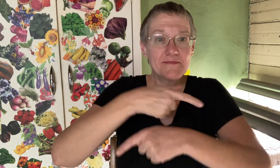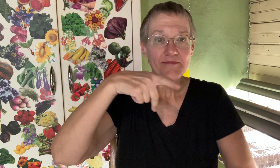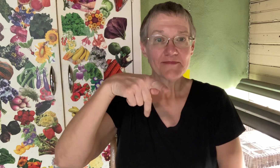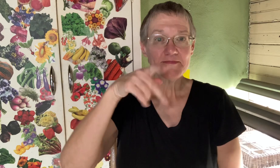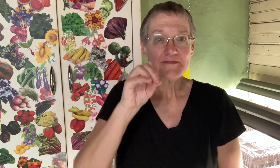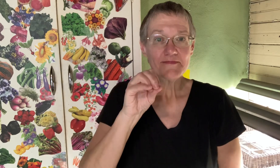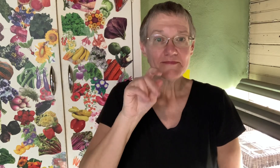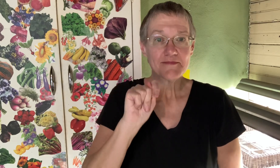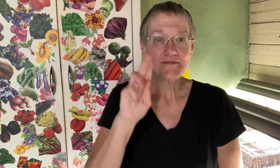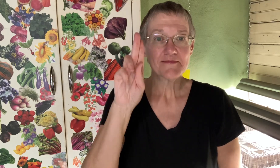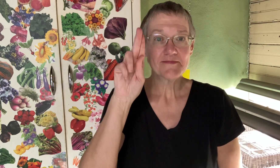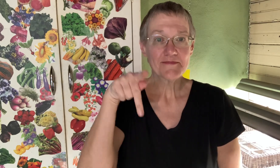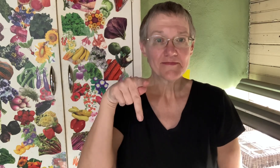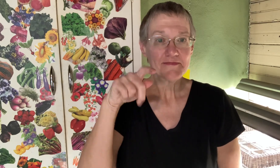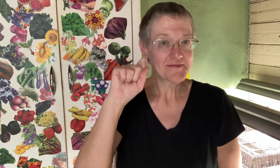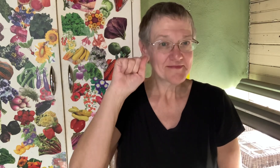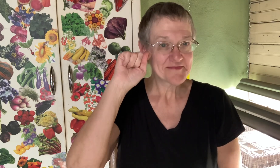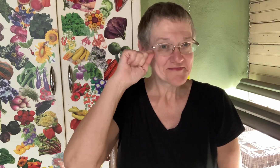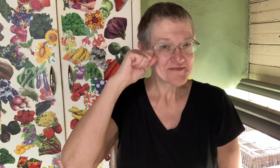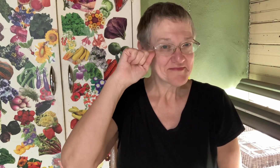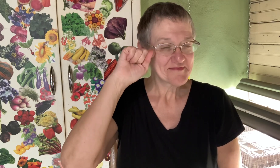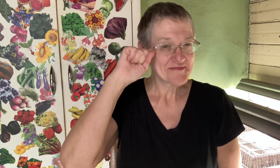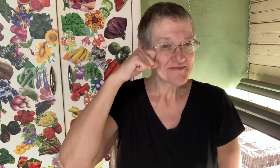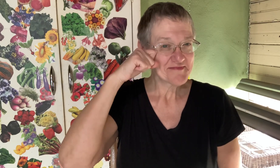Today we're going to pot up onions.